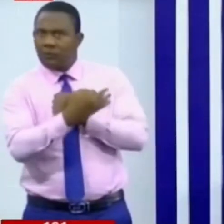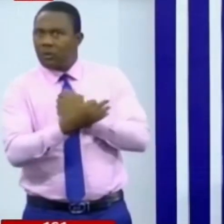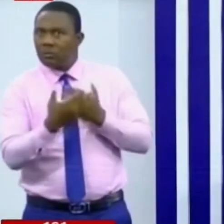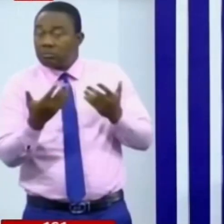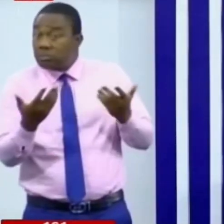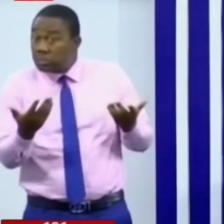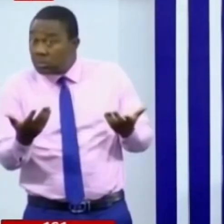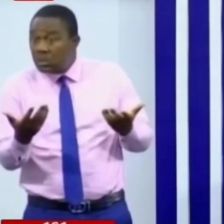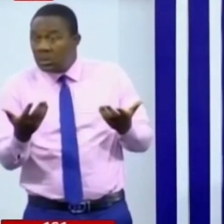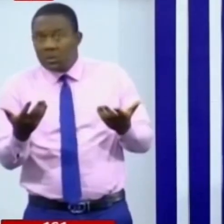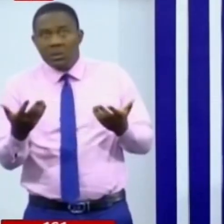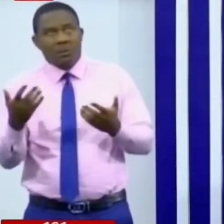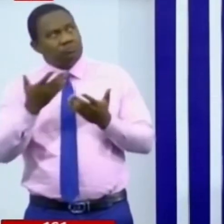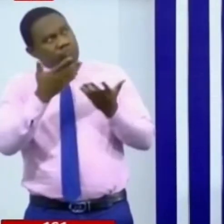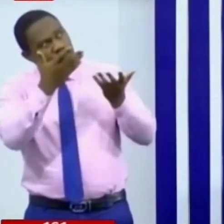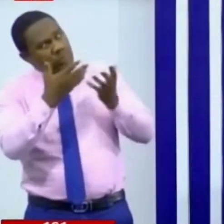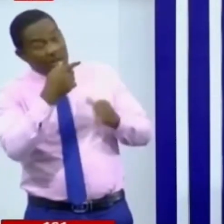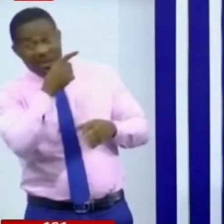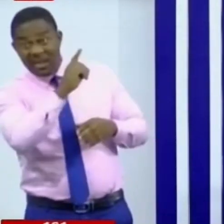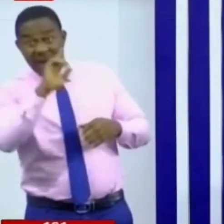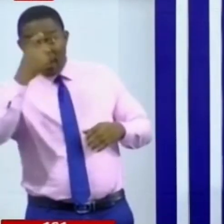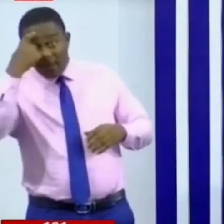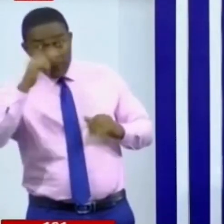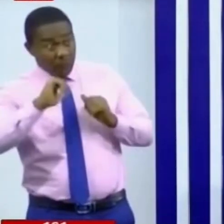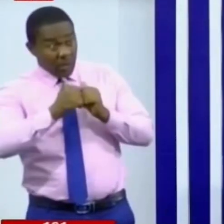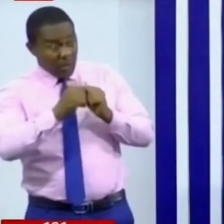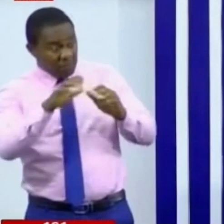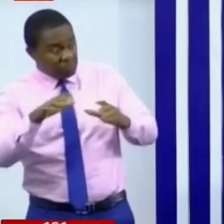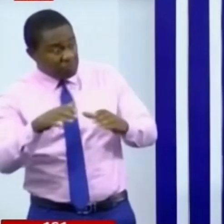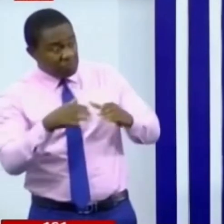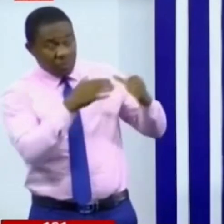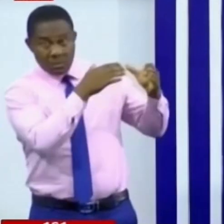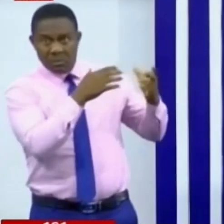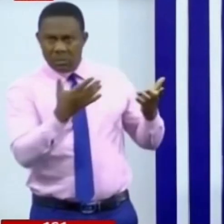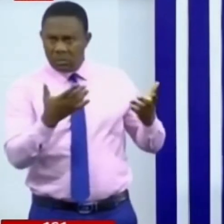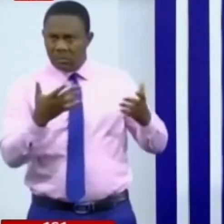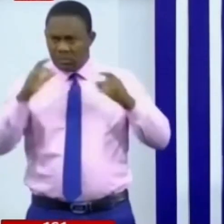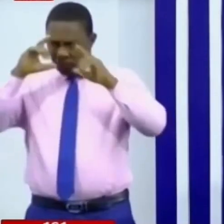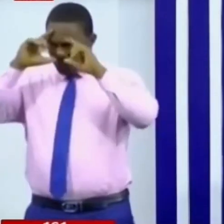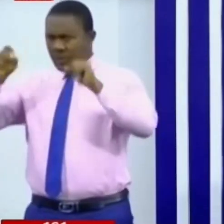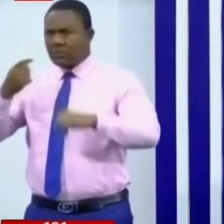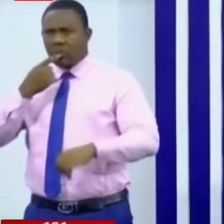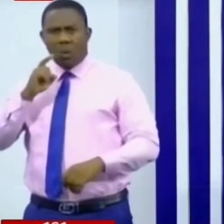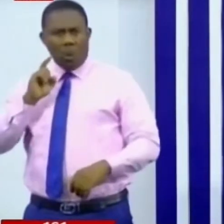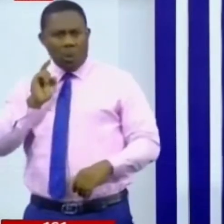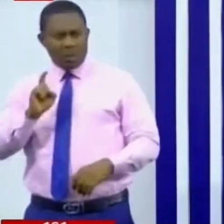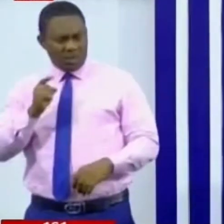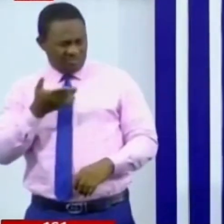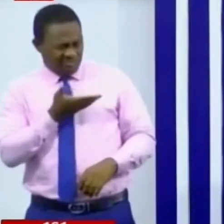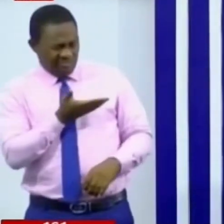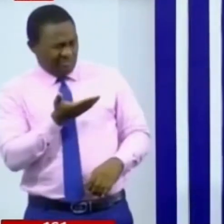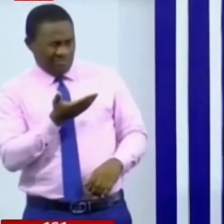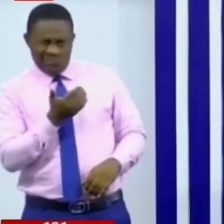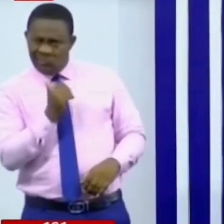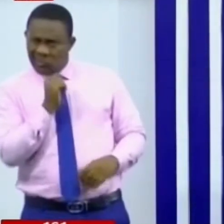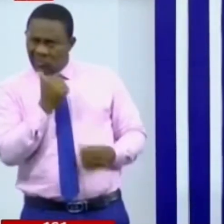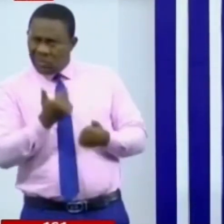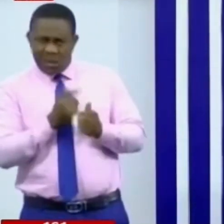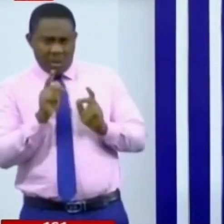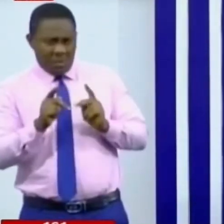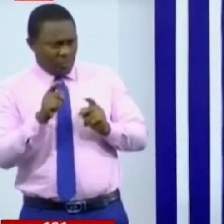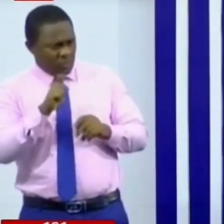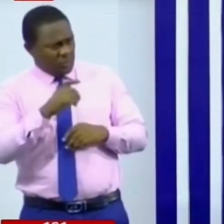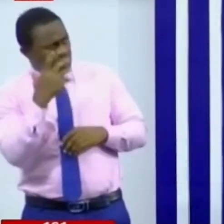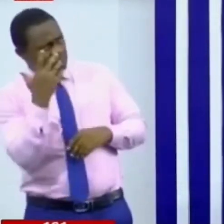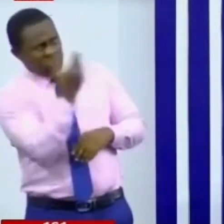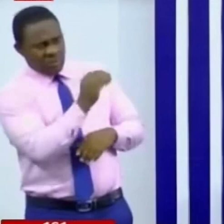diplomatically has not been completed. And they are under order from the president to let them get back to